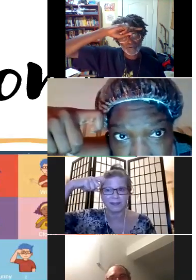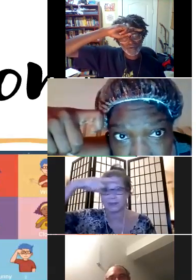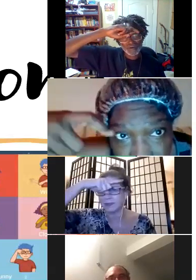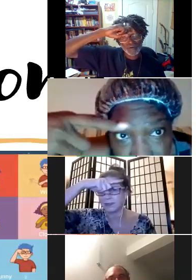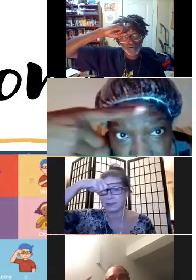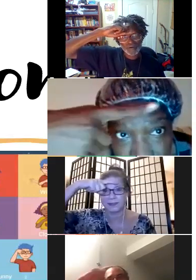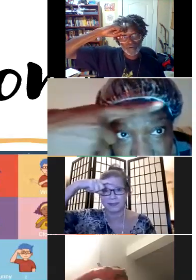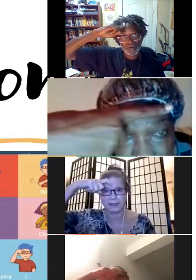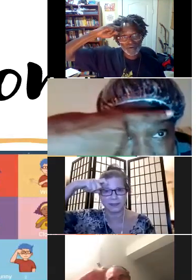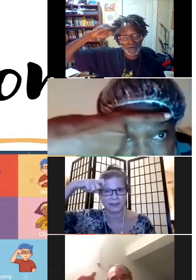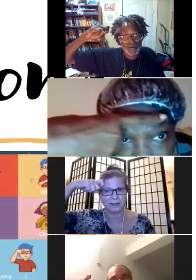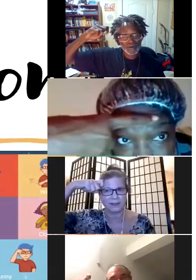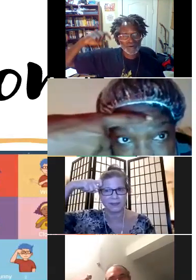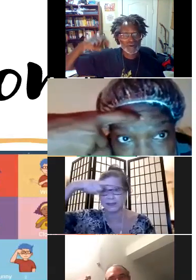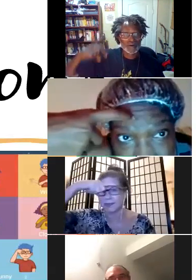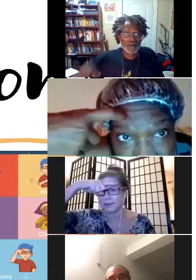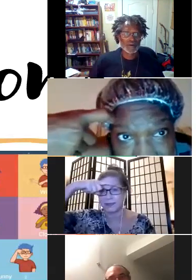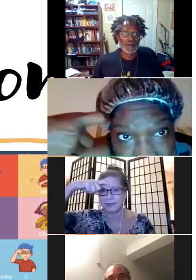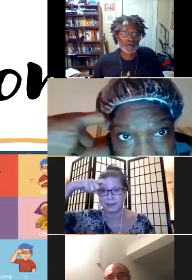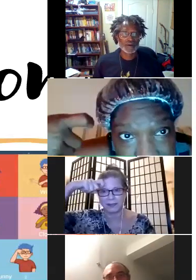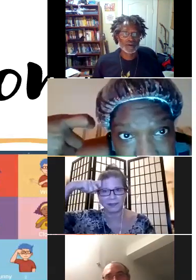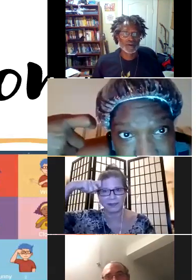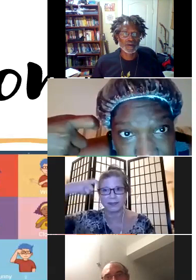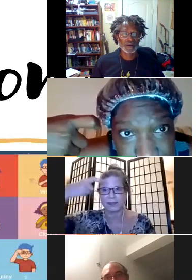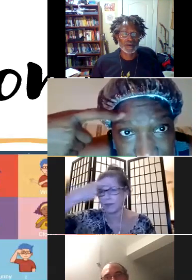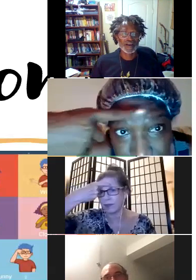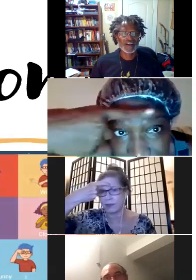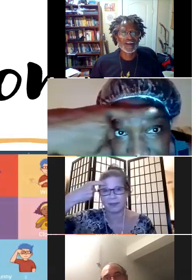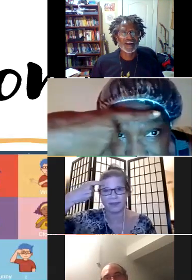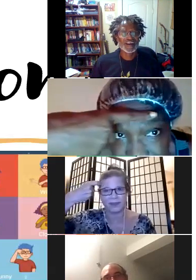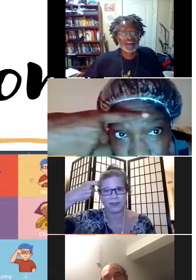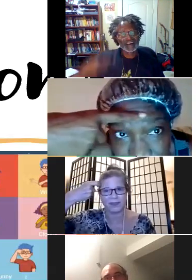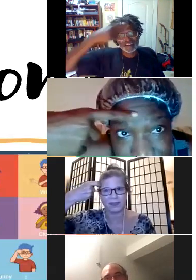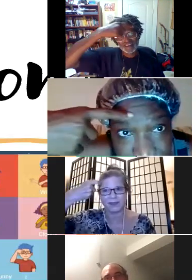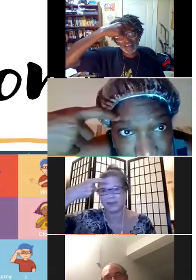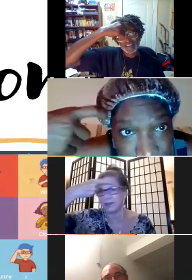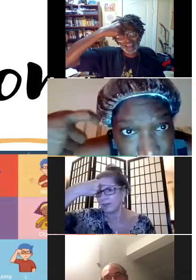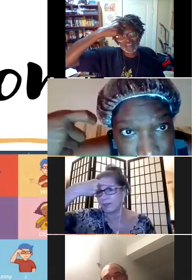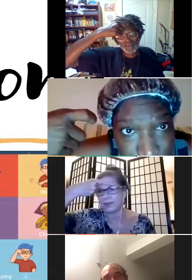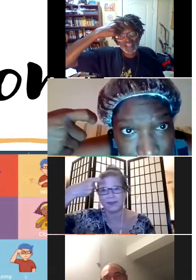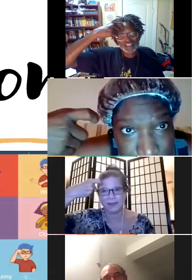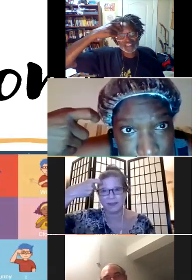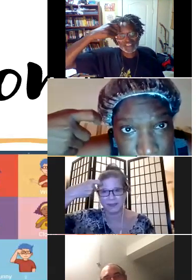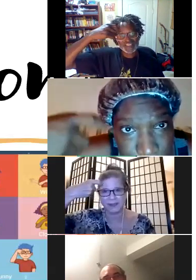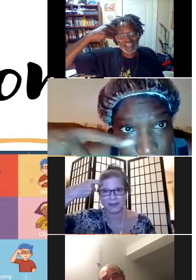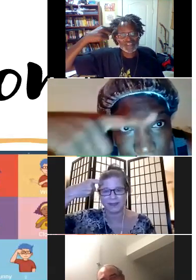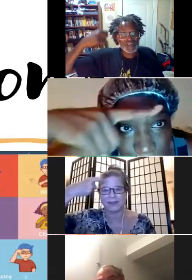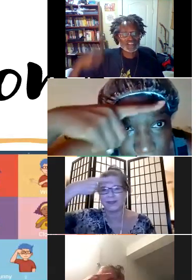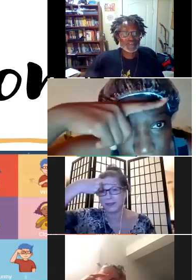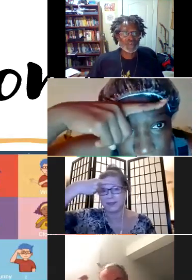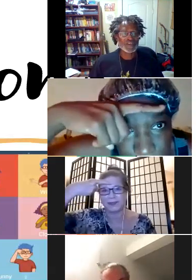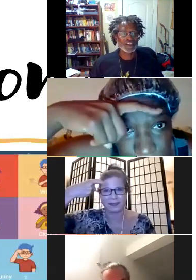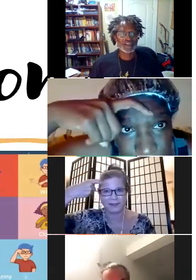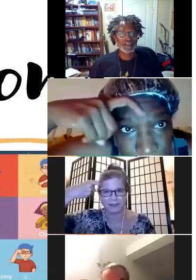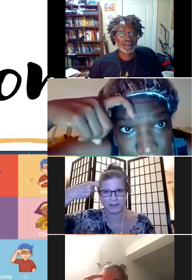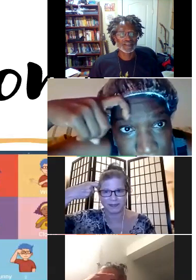Oh. This is because. You see how my hand is this way now? Yeah, you scratch it. Like you're scratching